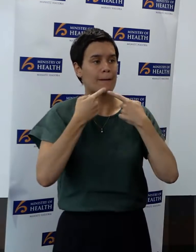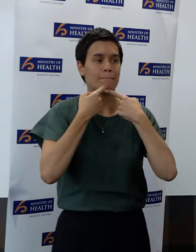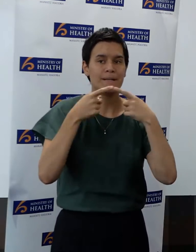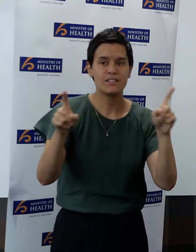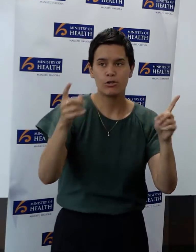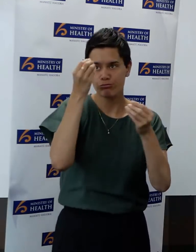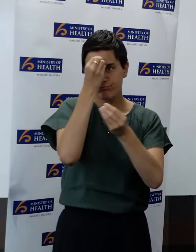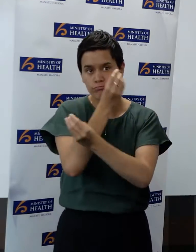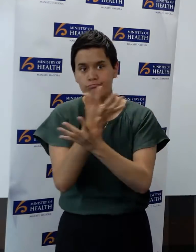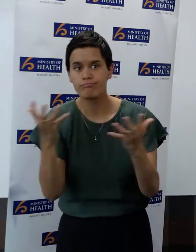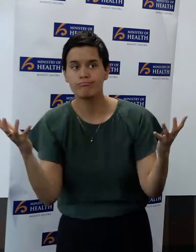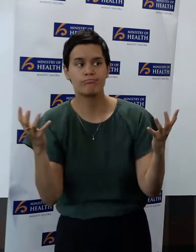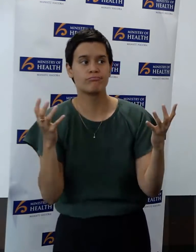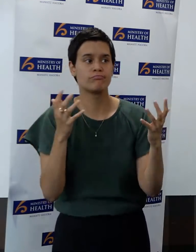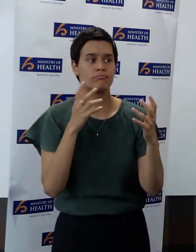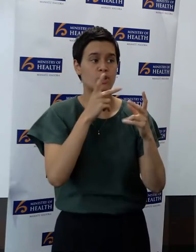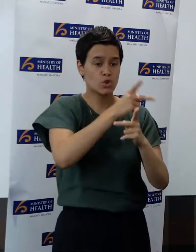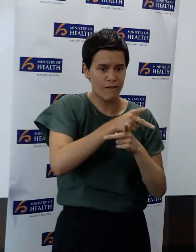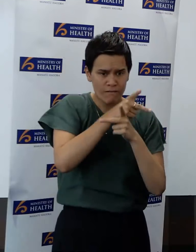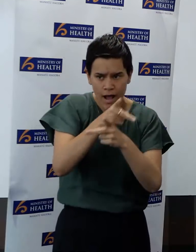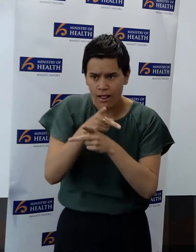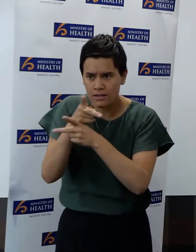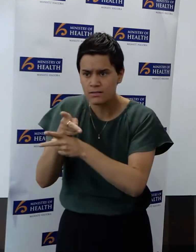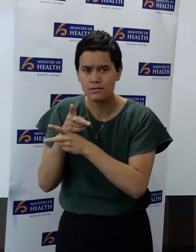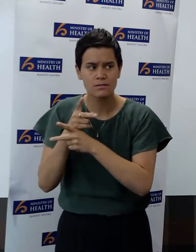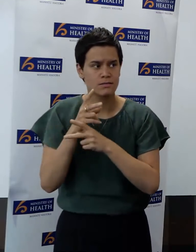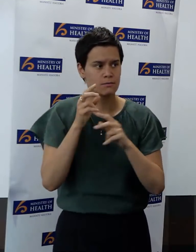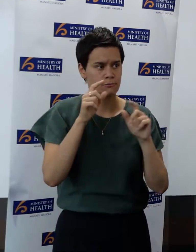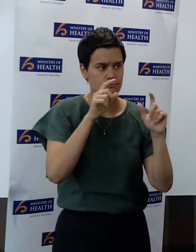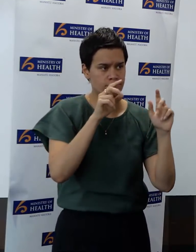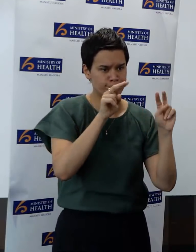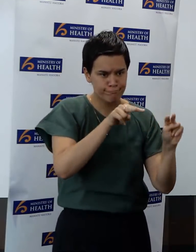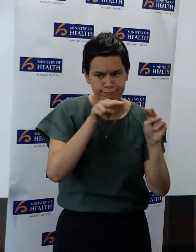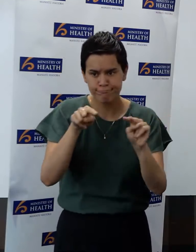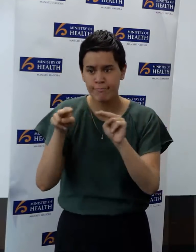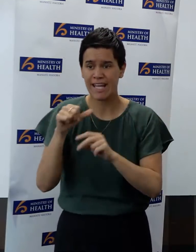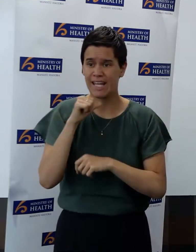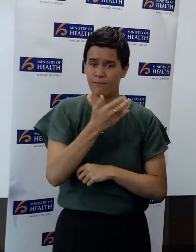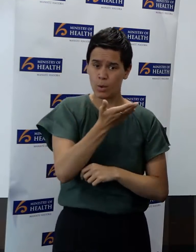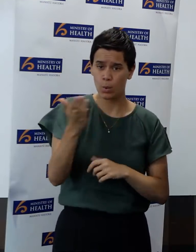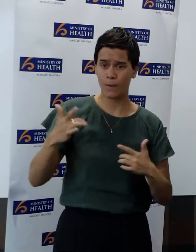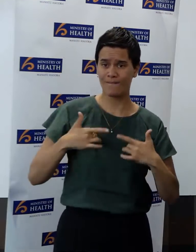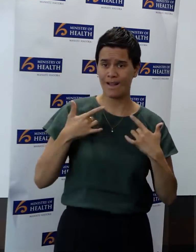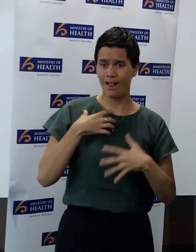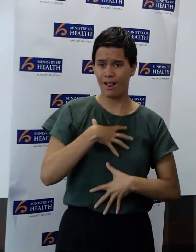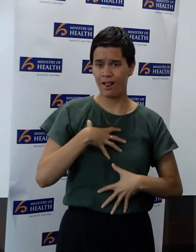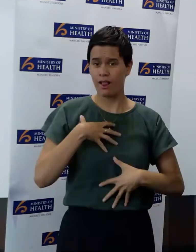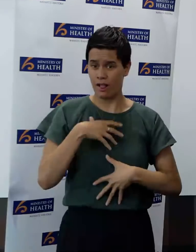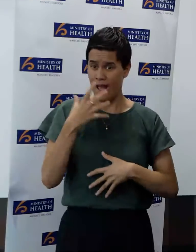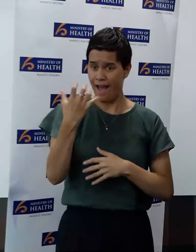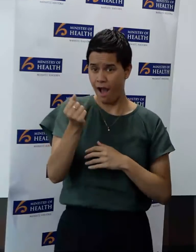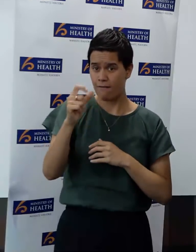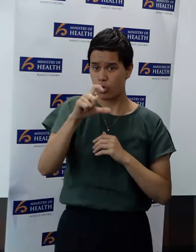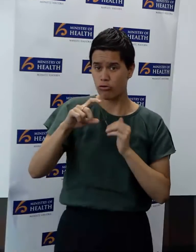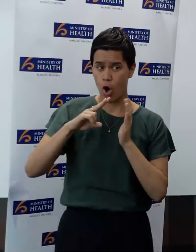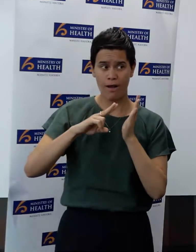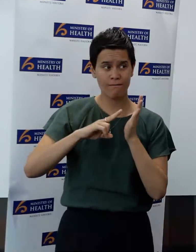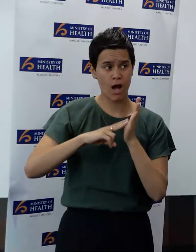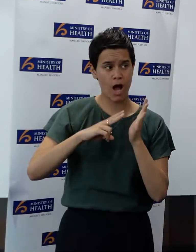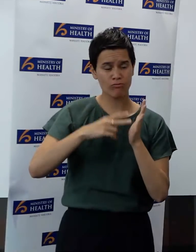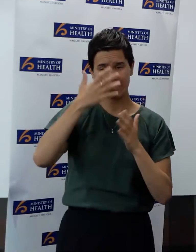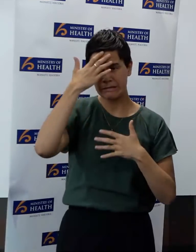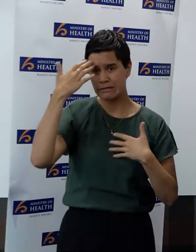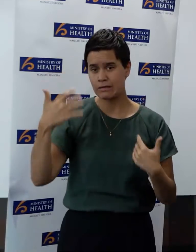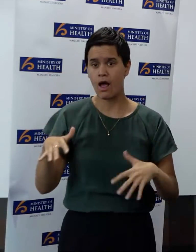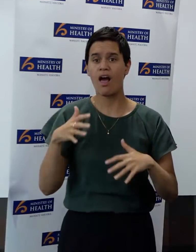come forward, seek medical advice if they have symptoms that they think could be a result of this coronavirus. I'm happy to take